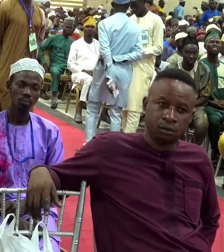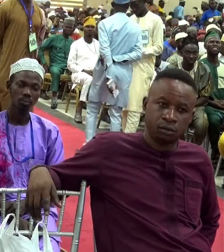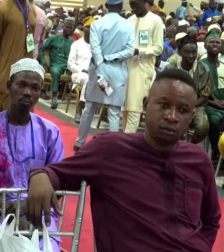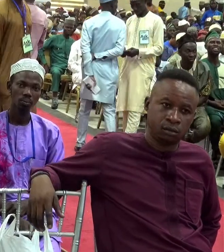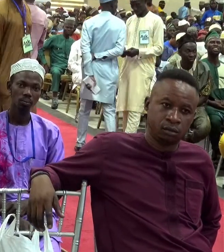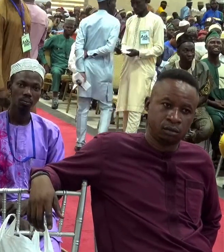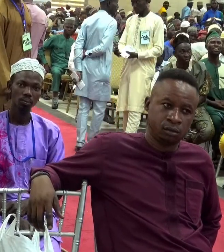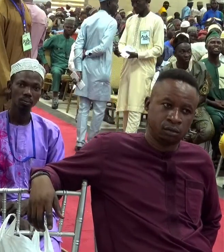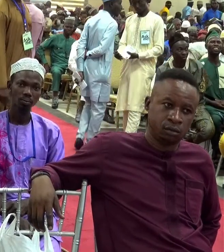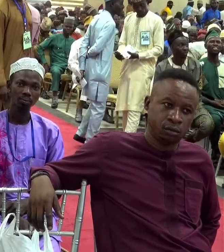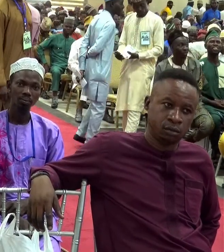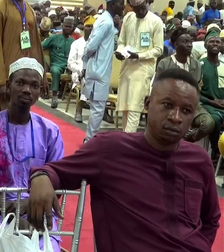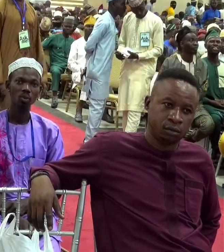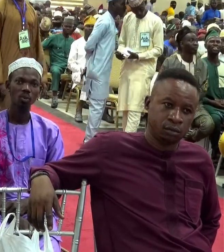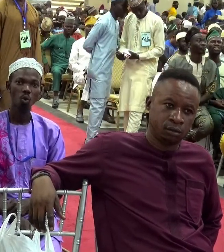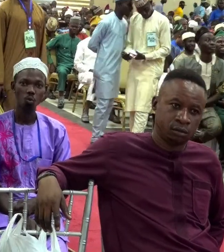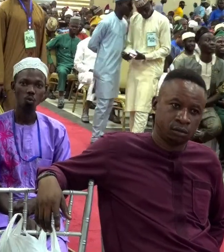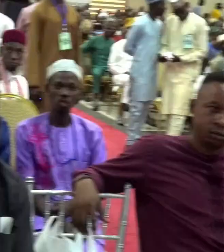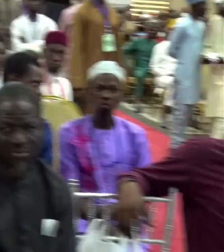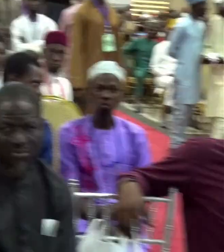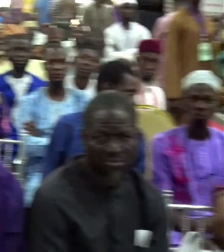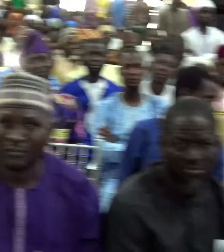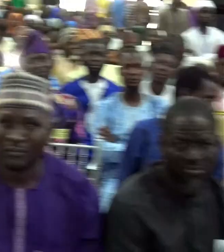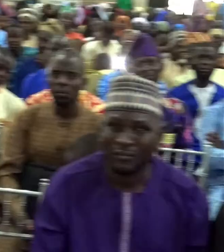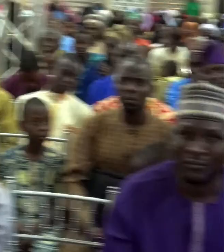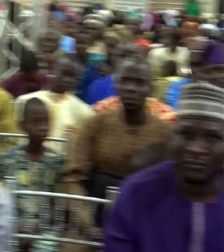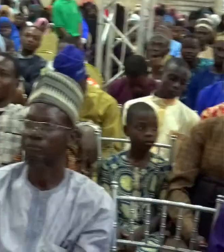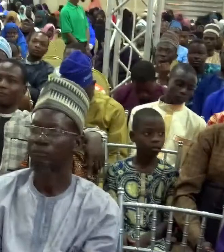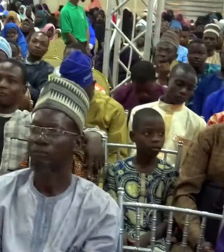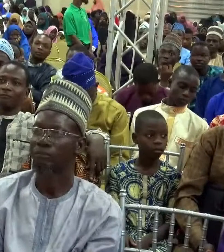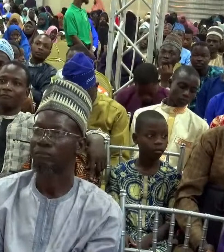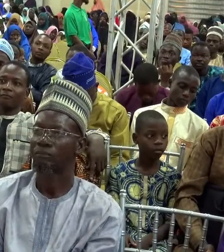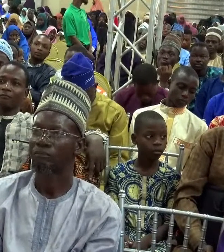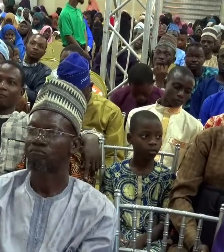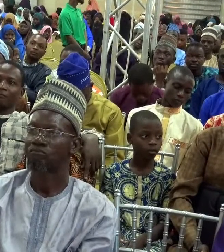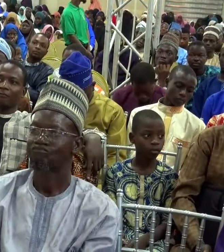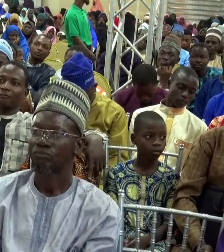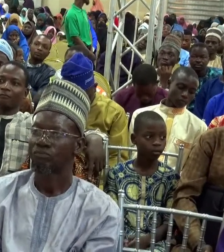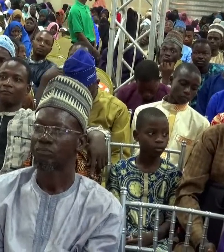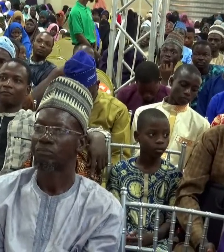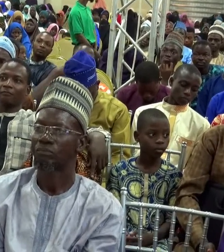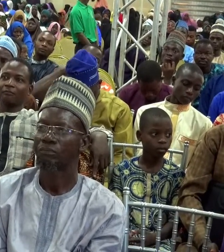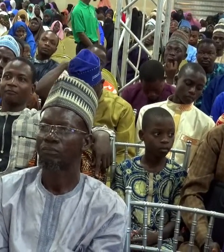ma sele ngba won so fun Yusuf njo si kini Yusuf o ma bira lo pe to